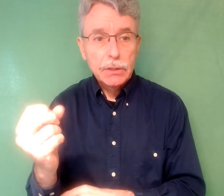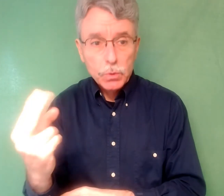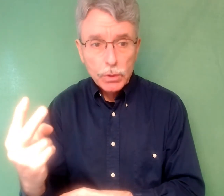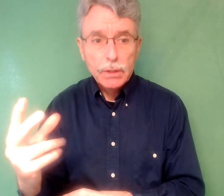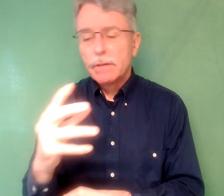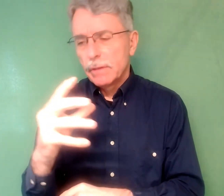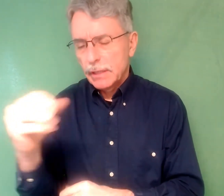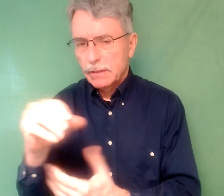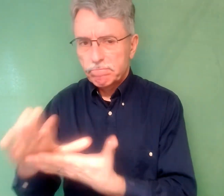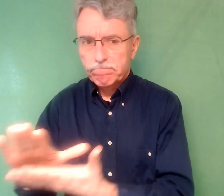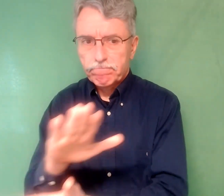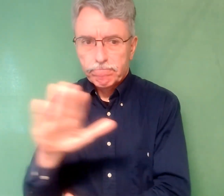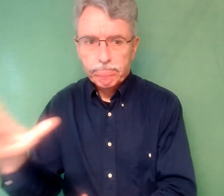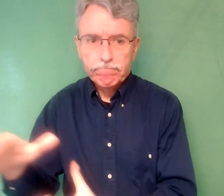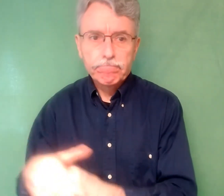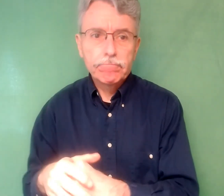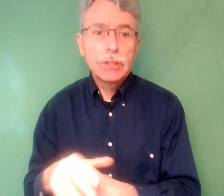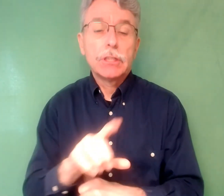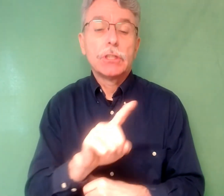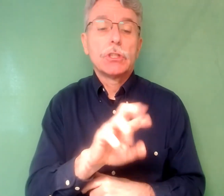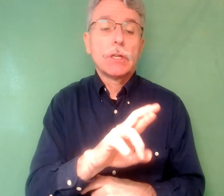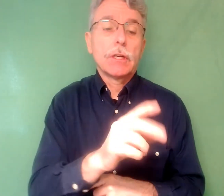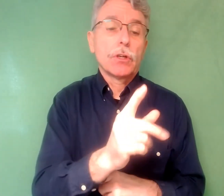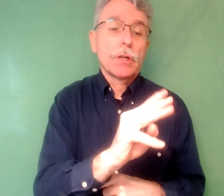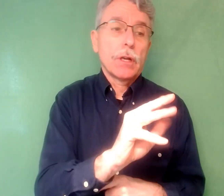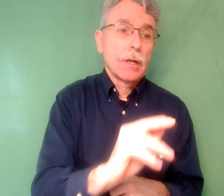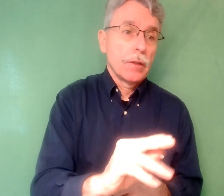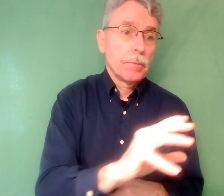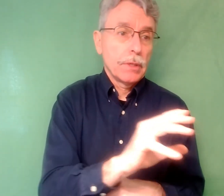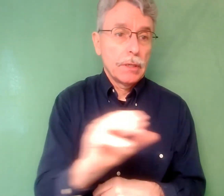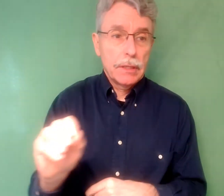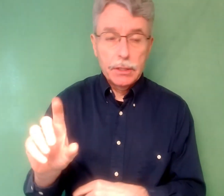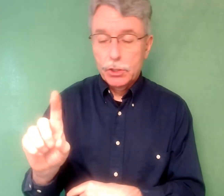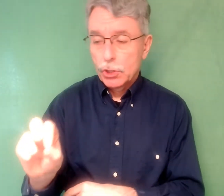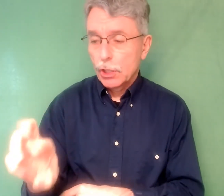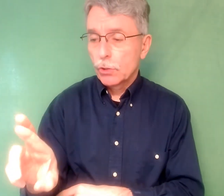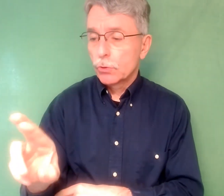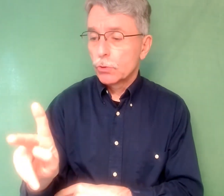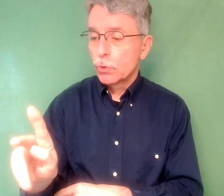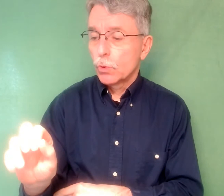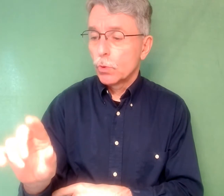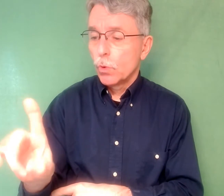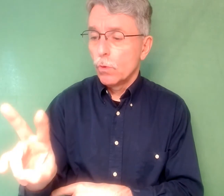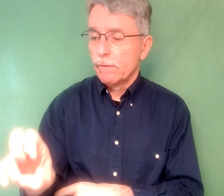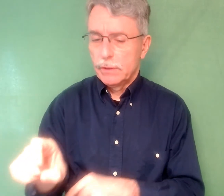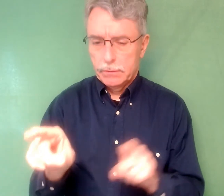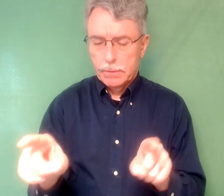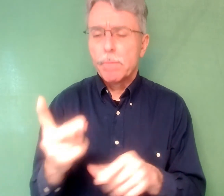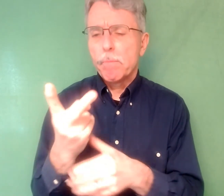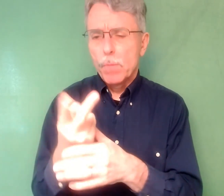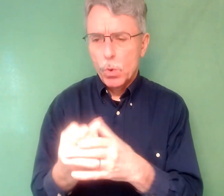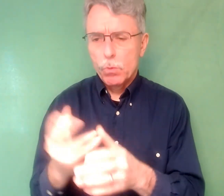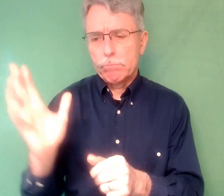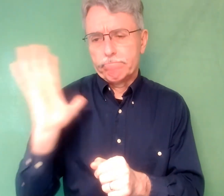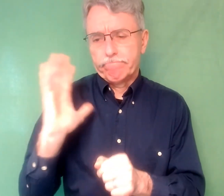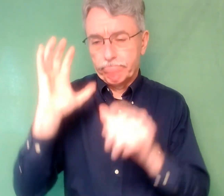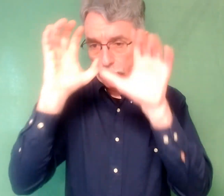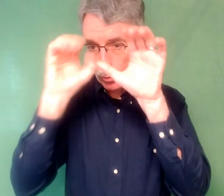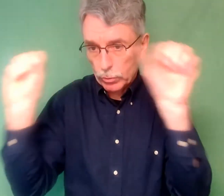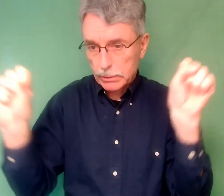by discussing the prevalence of substance use and criminal activity within the hearing community. The current estimates of substance